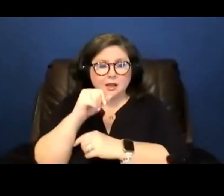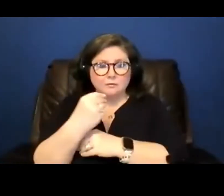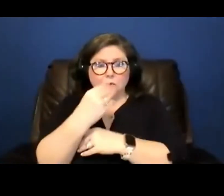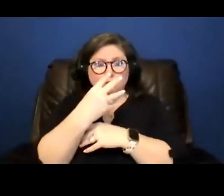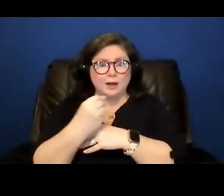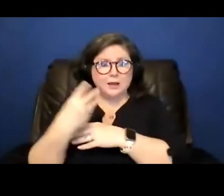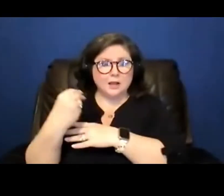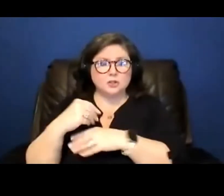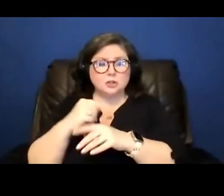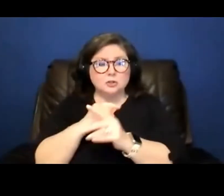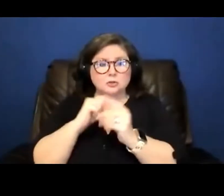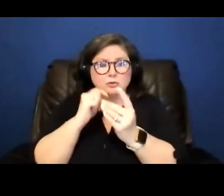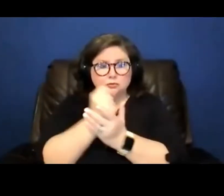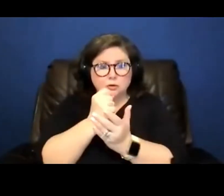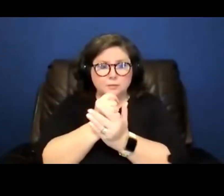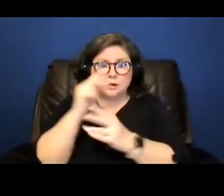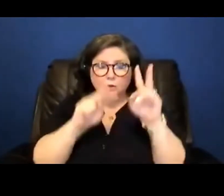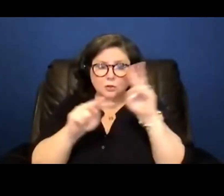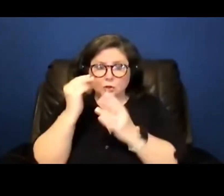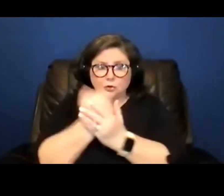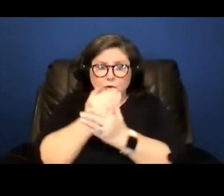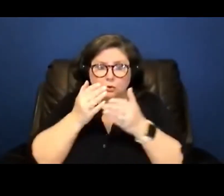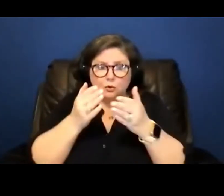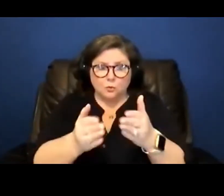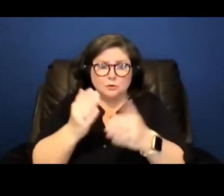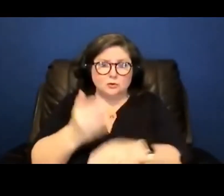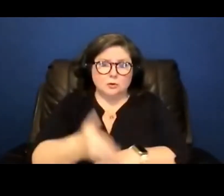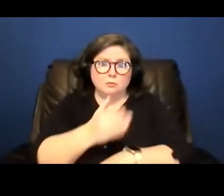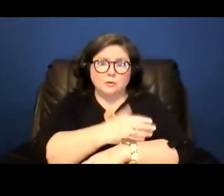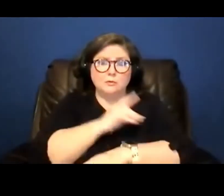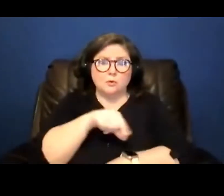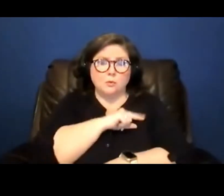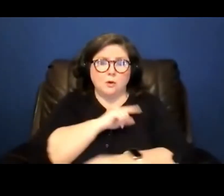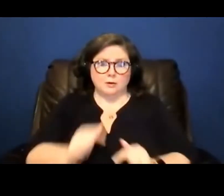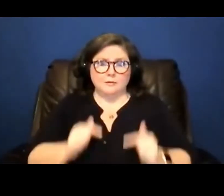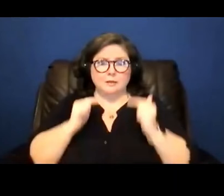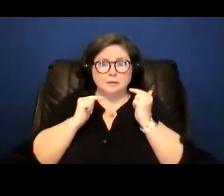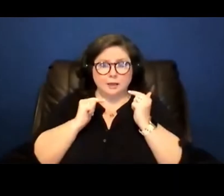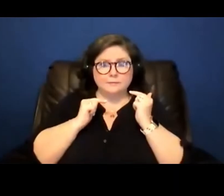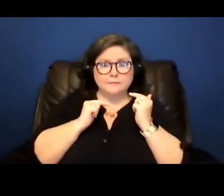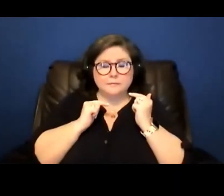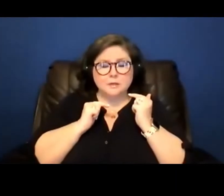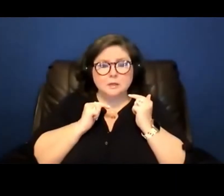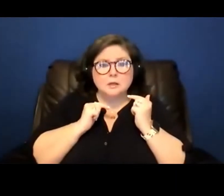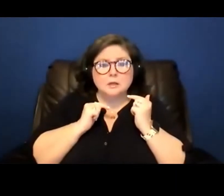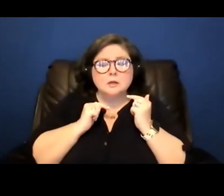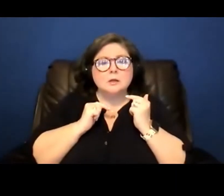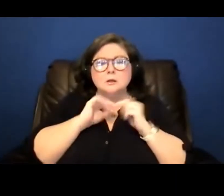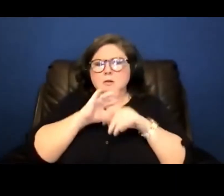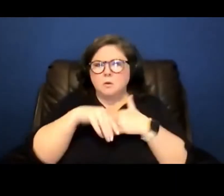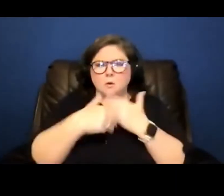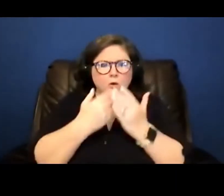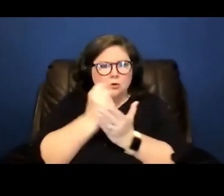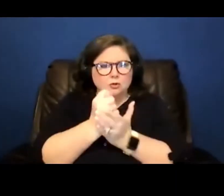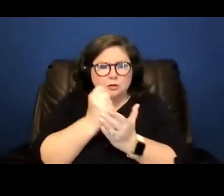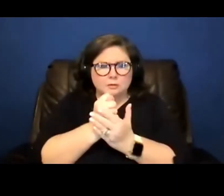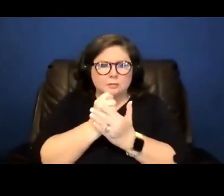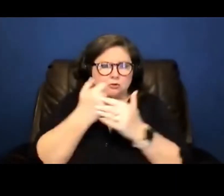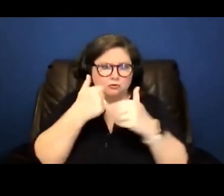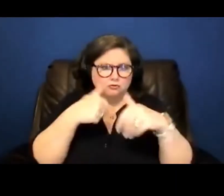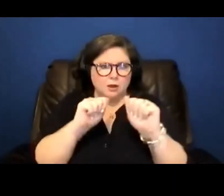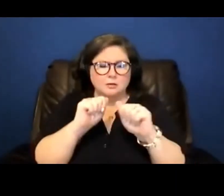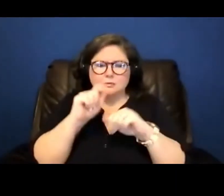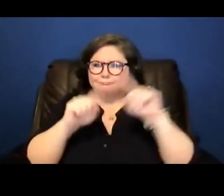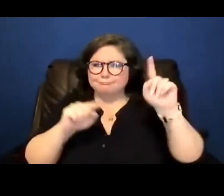and look at new ways to improve people's quality of life. So these are all treatment trials. So these are all different clinical trials that you